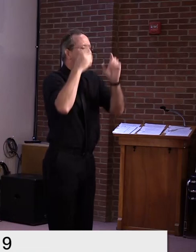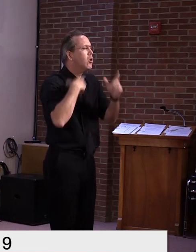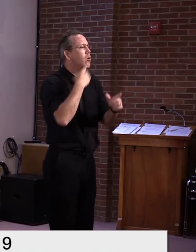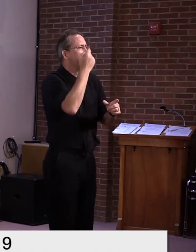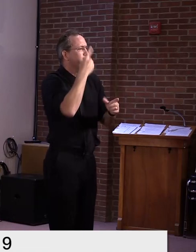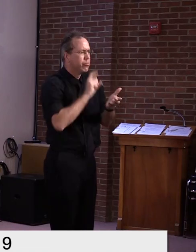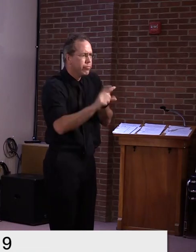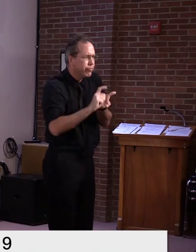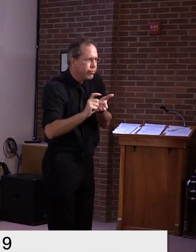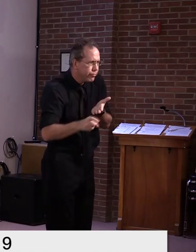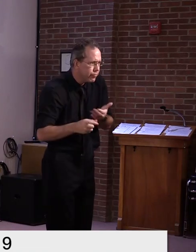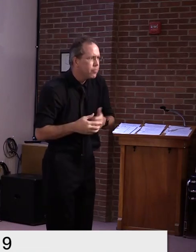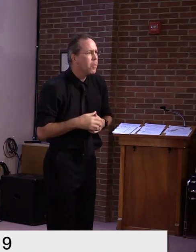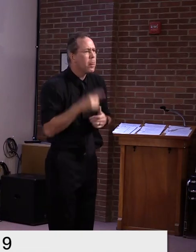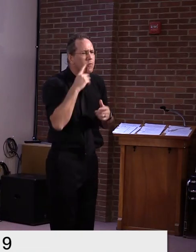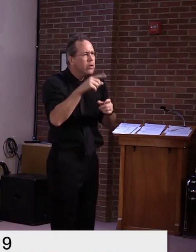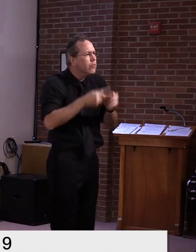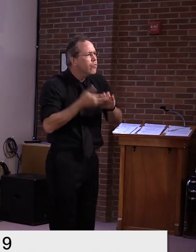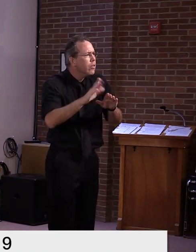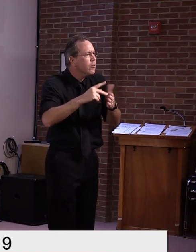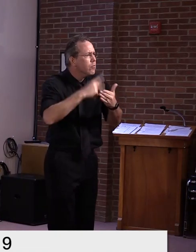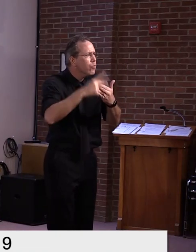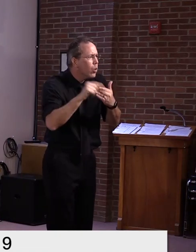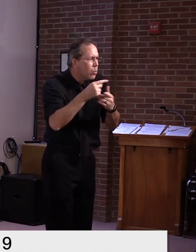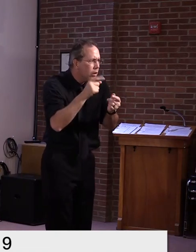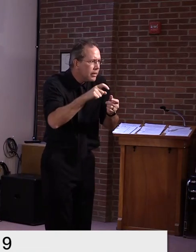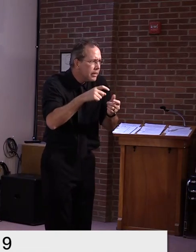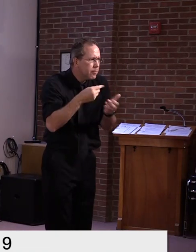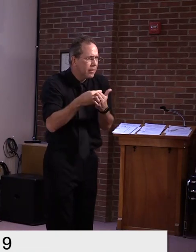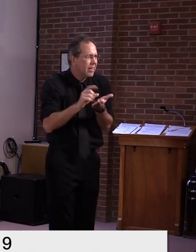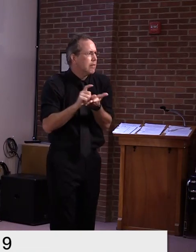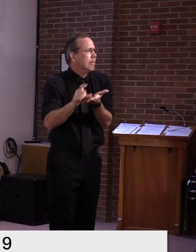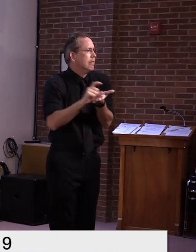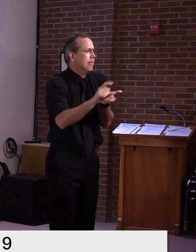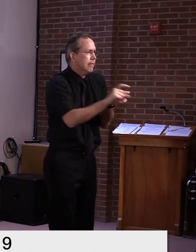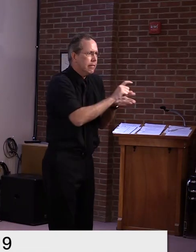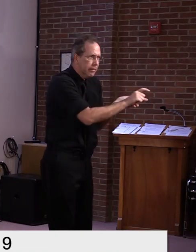payments, direct payments to hospitals or financial assistance to